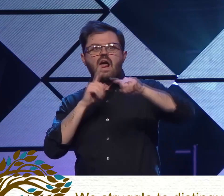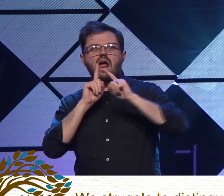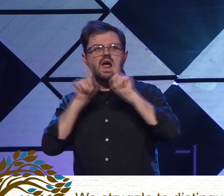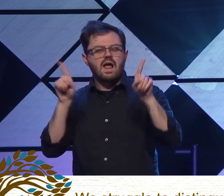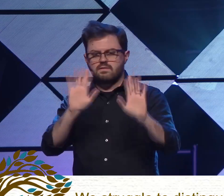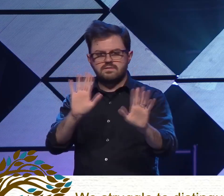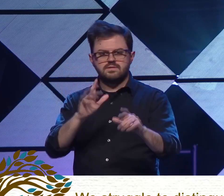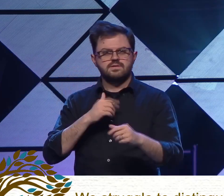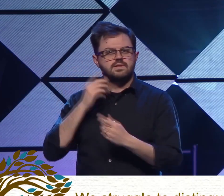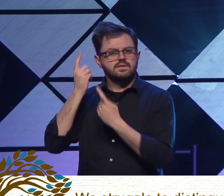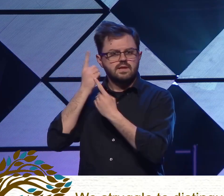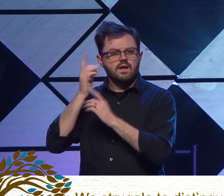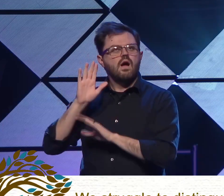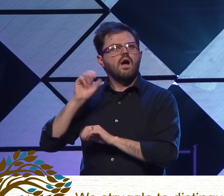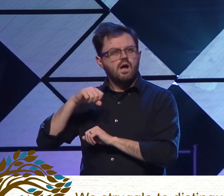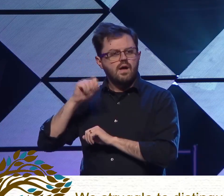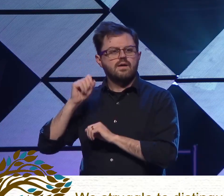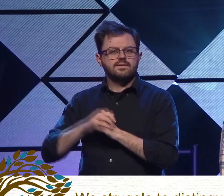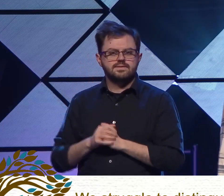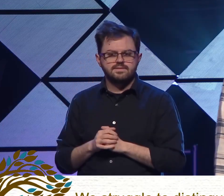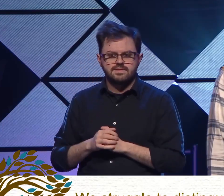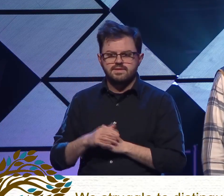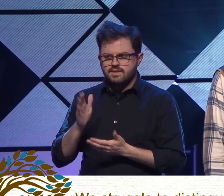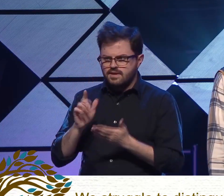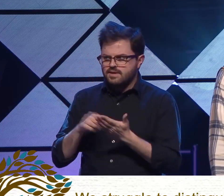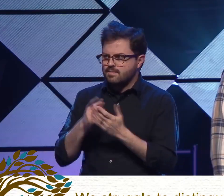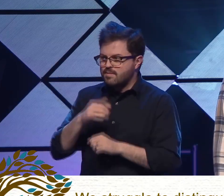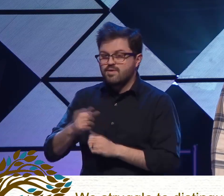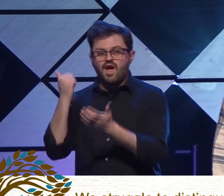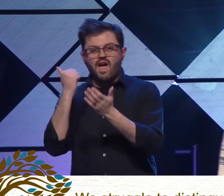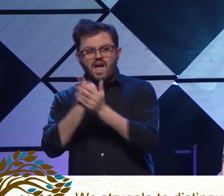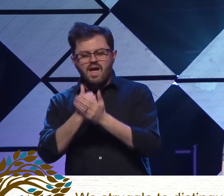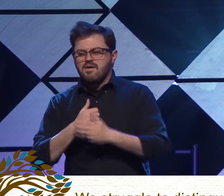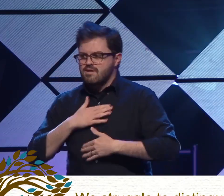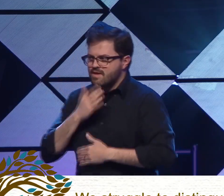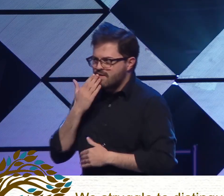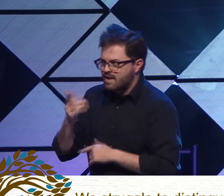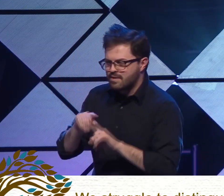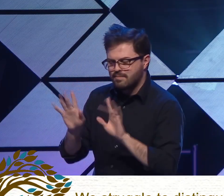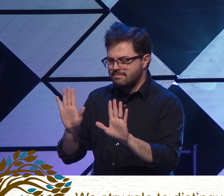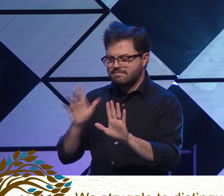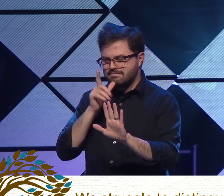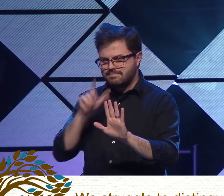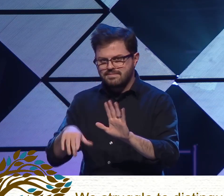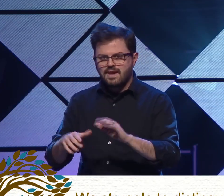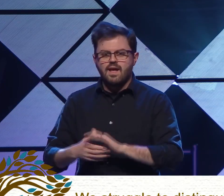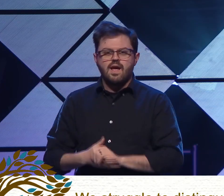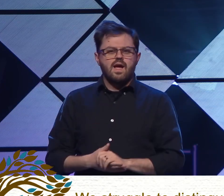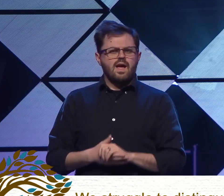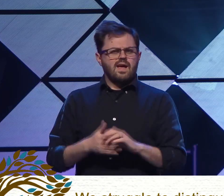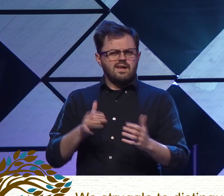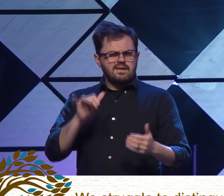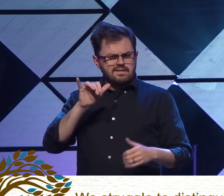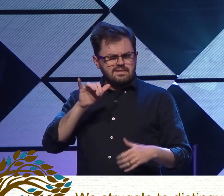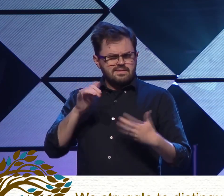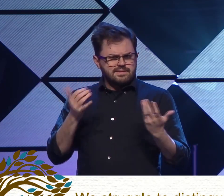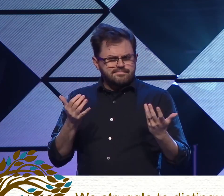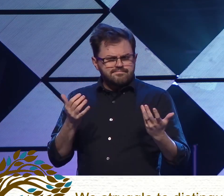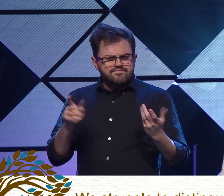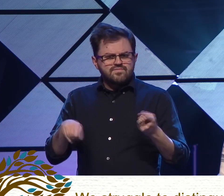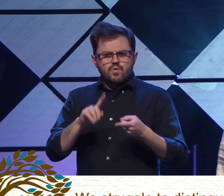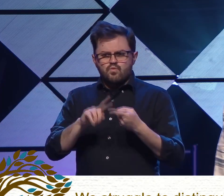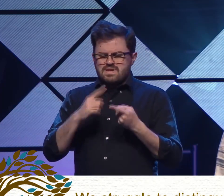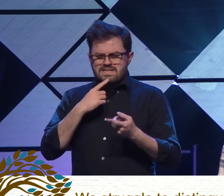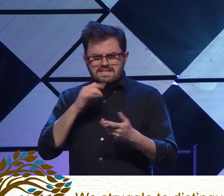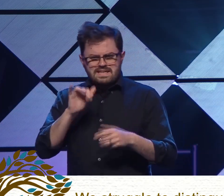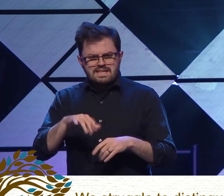churches, really. I mean, some of you give me an amen every now and then. I appreciate it, but it can get weird. What comes to your mind